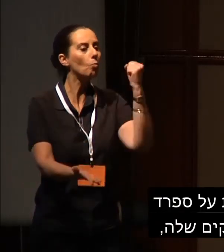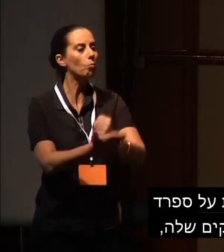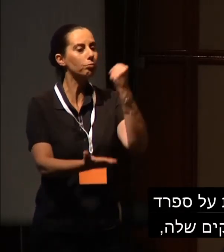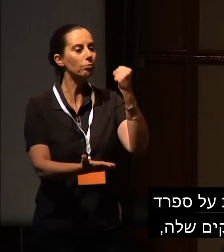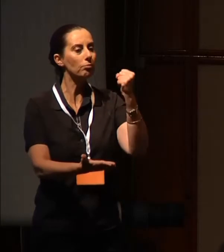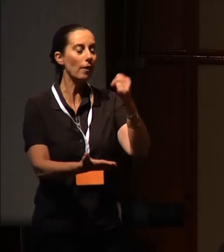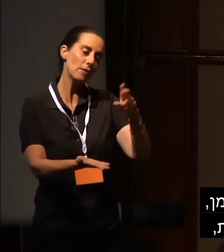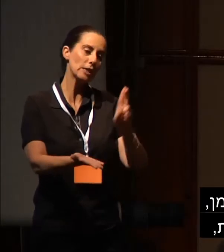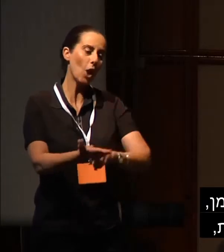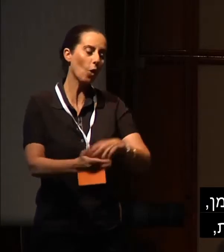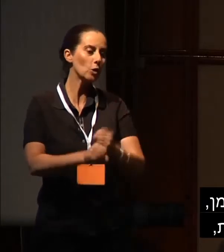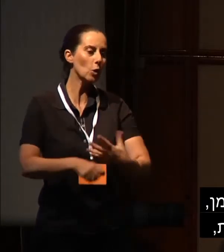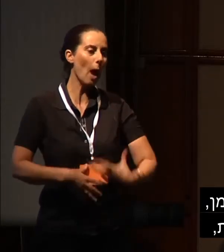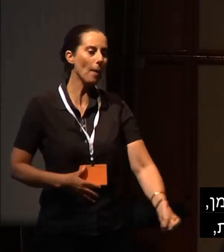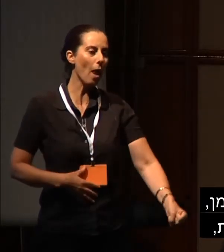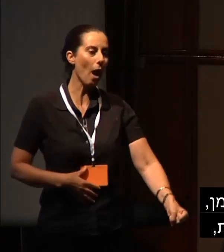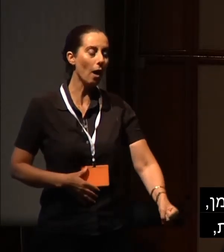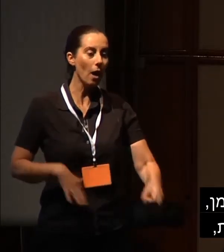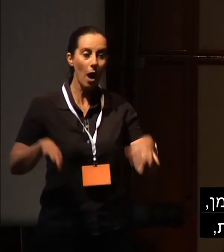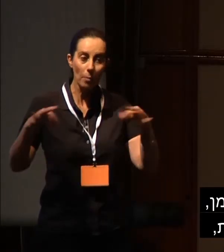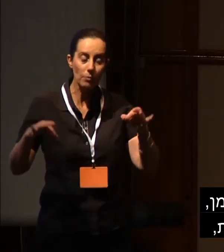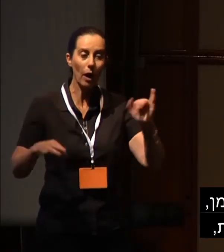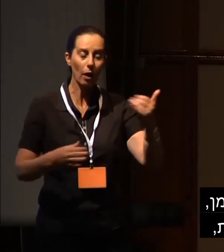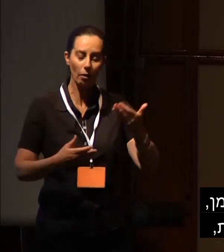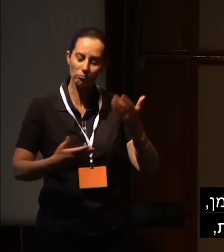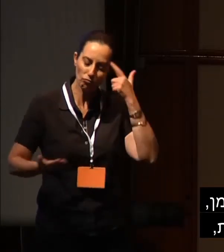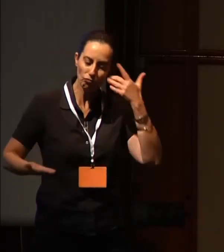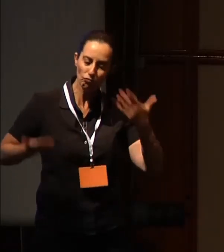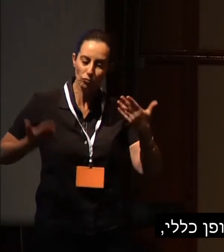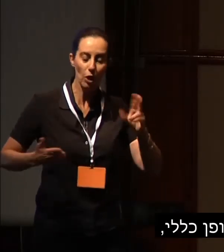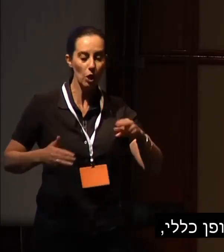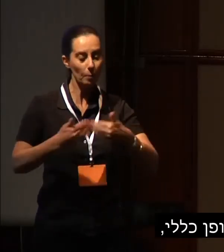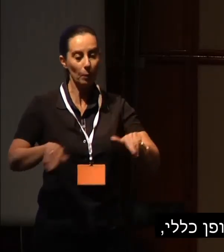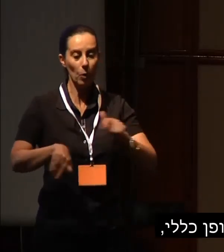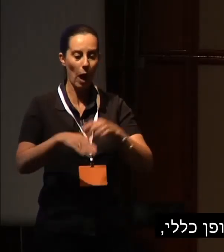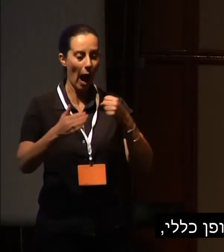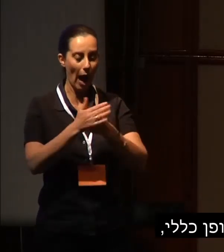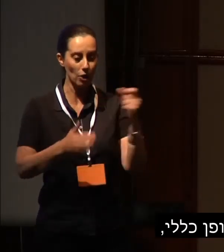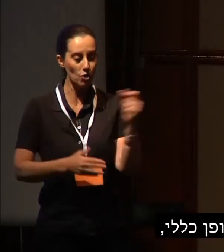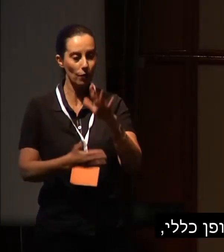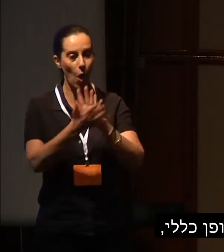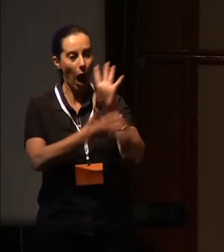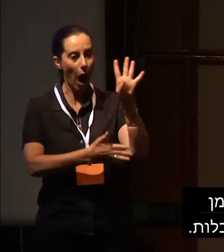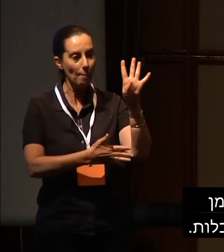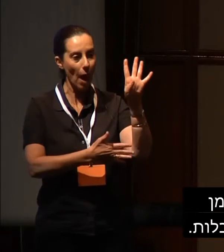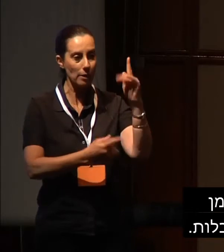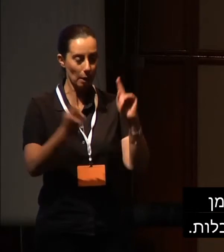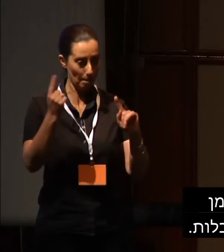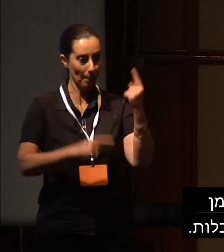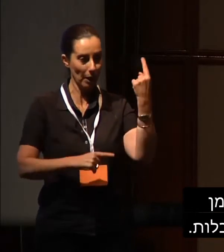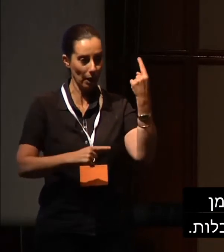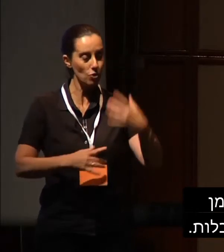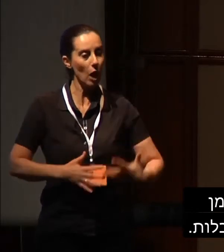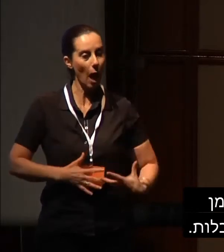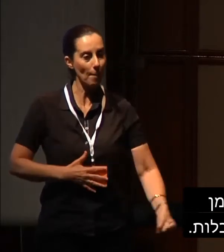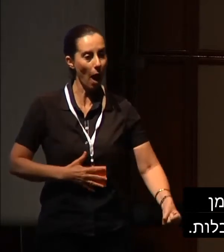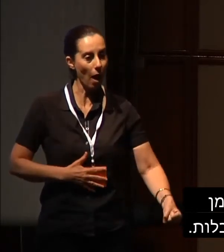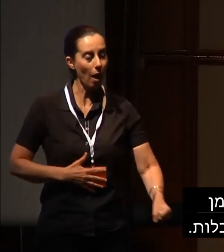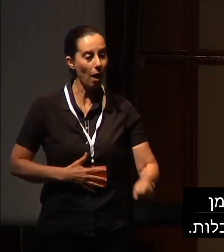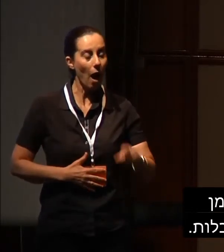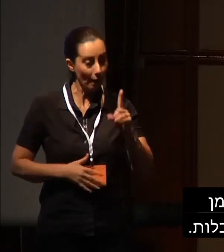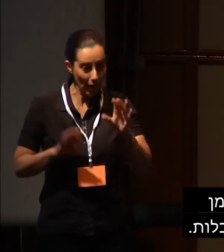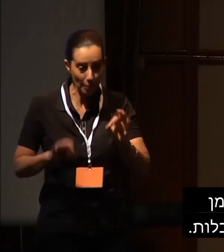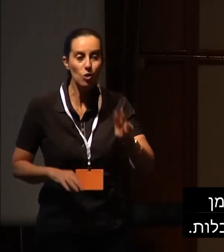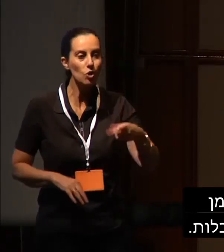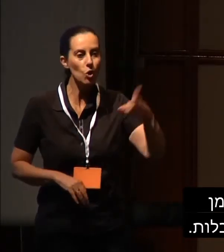in its law, because you have time limits up to 14 weeks in case of an abortion in general, but actually you have more time in